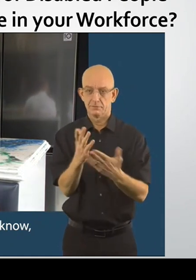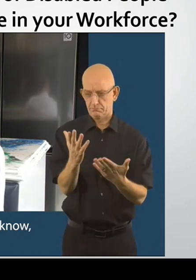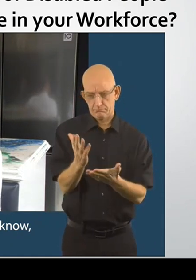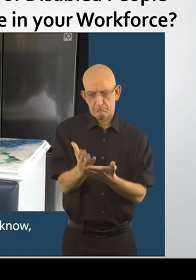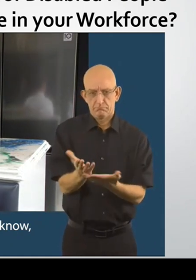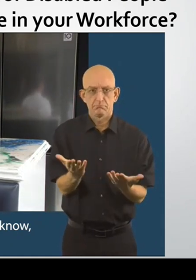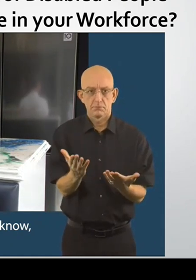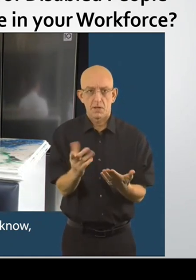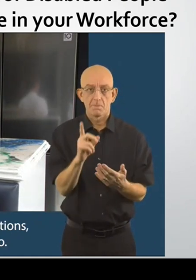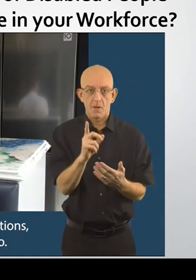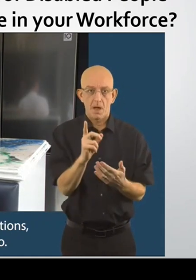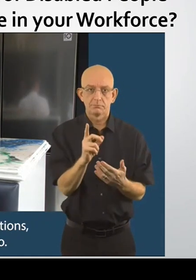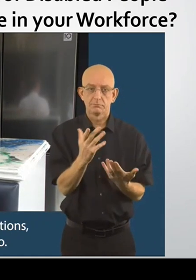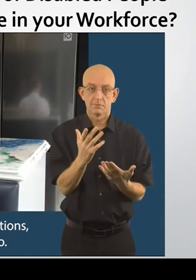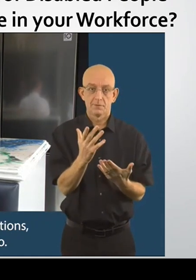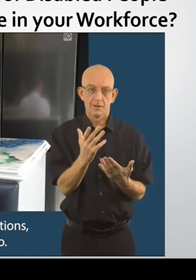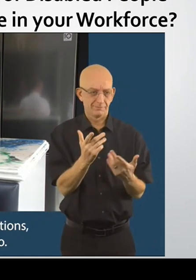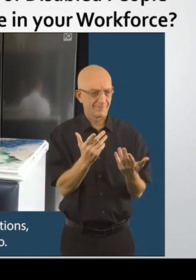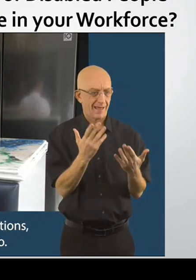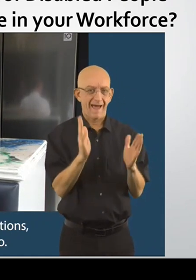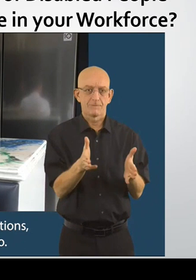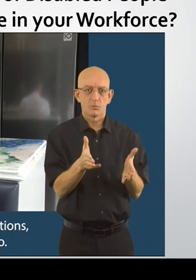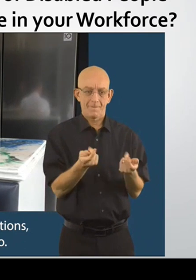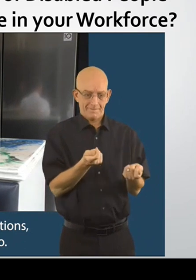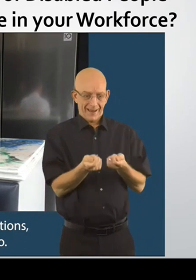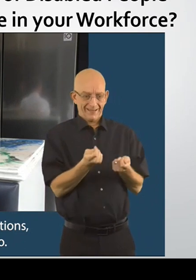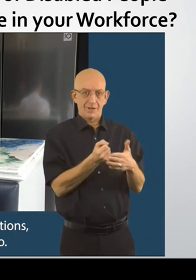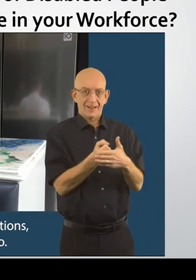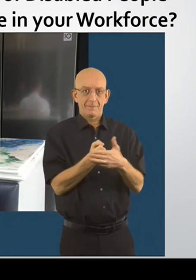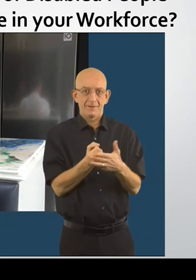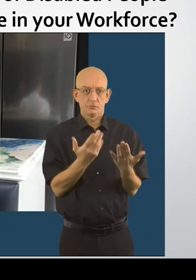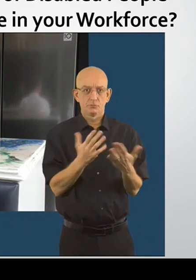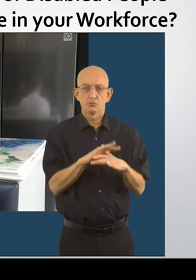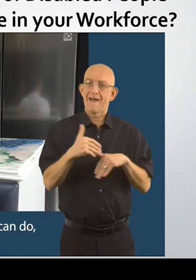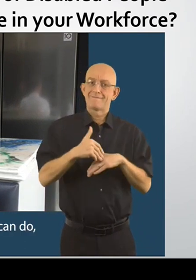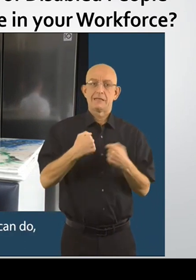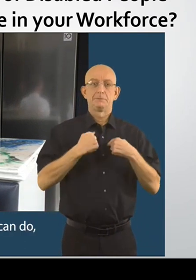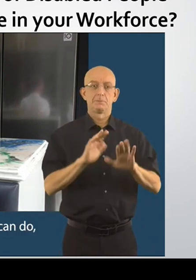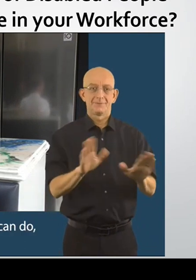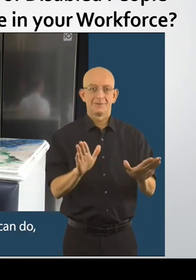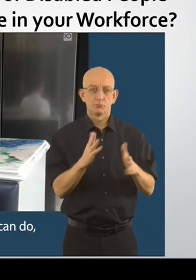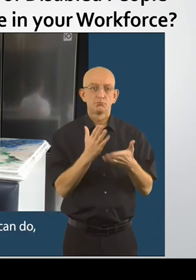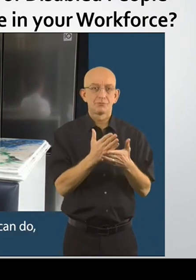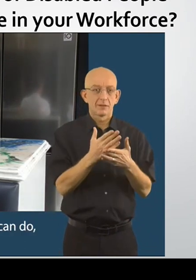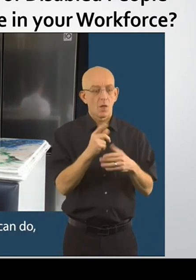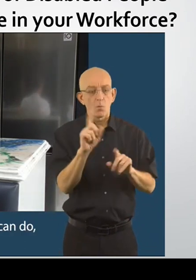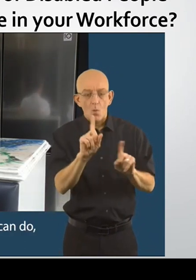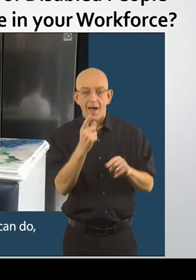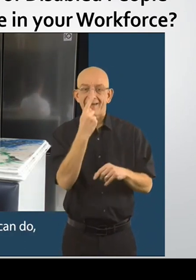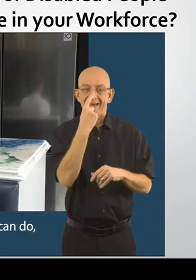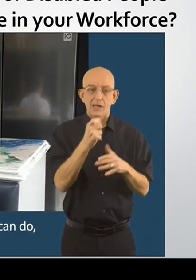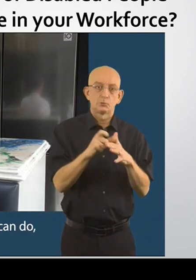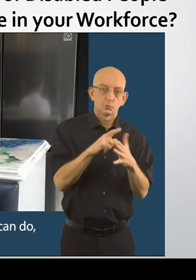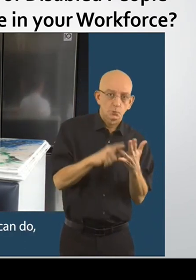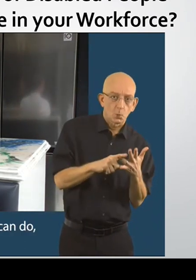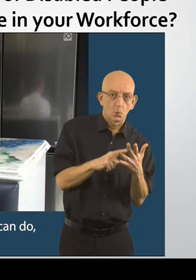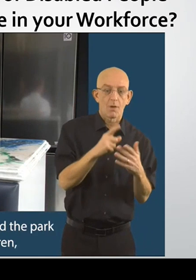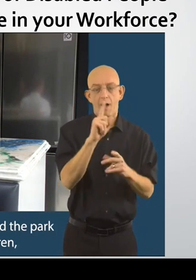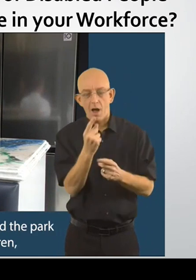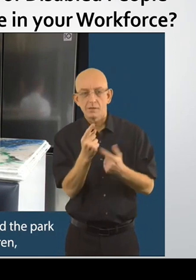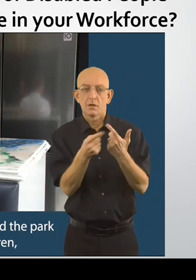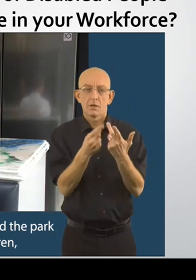me. You always manage limitations. I don't think it affects what I do. It affects in some ways the things I